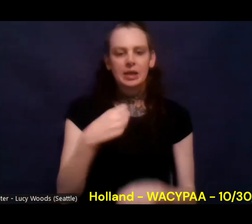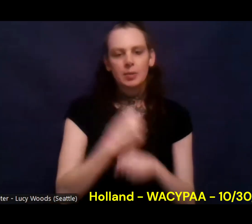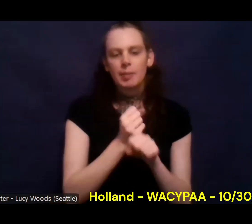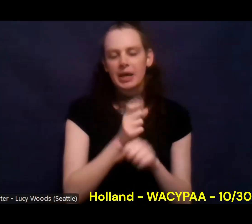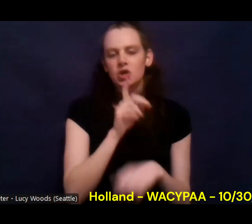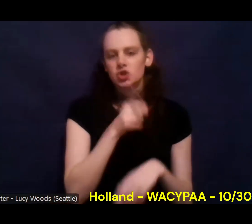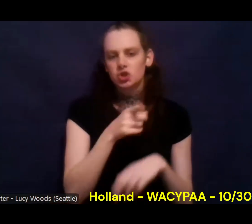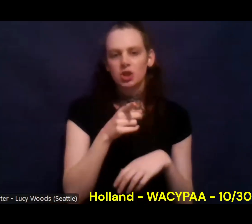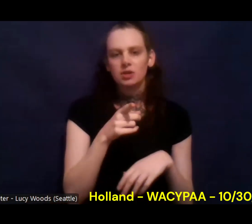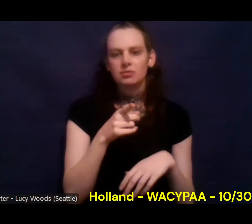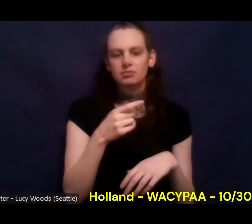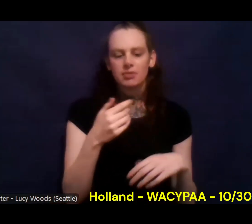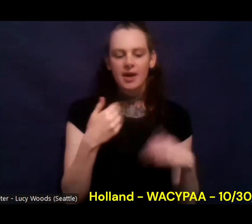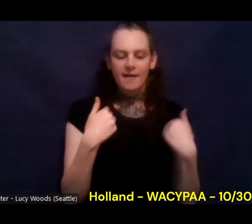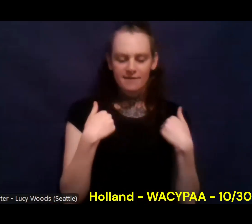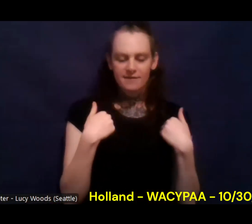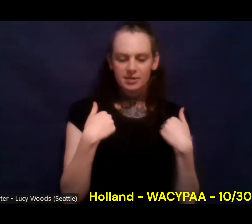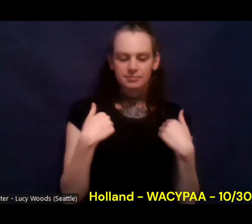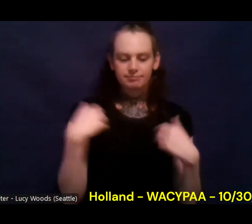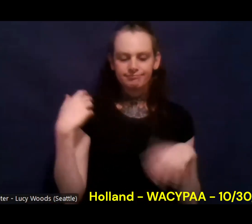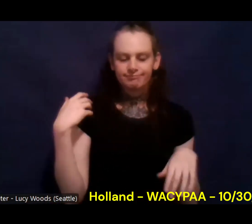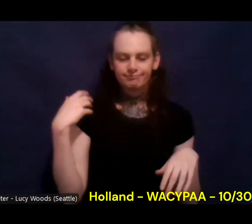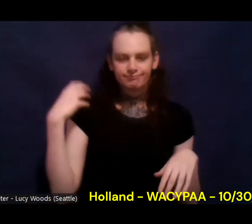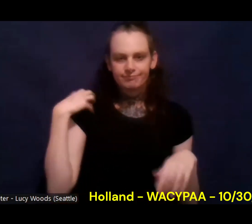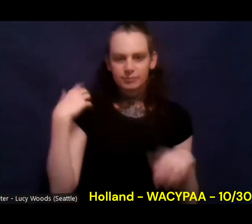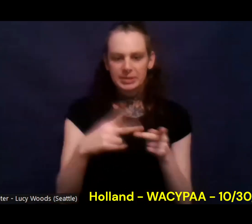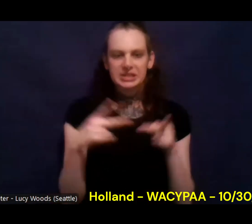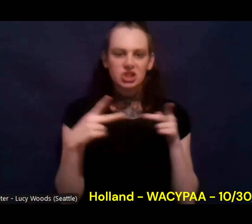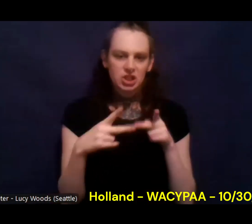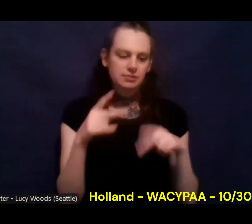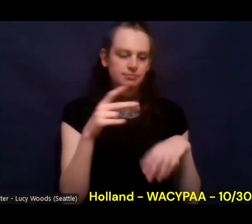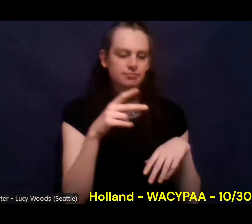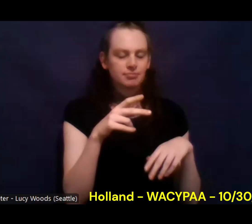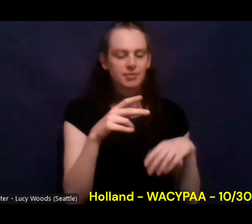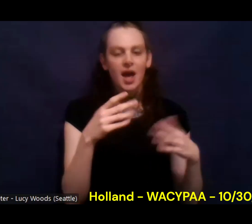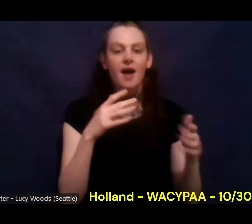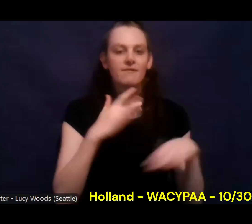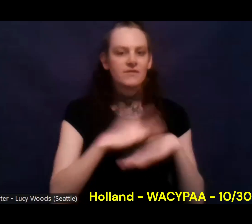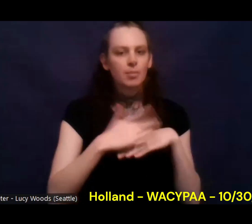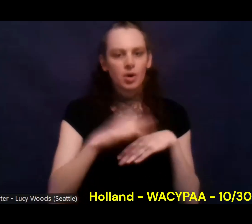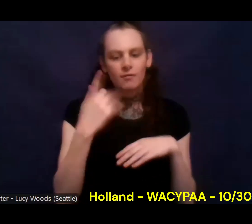our future, in the future for others. And you know,